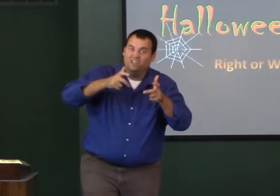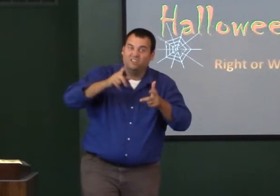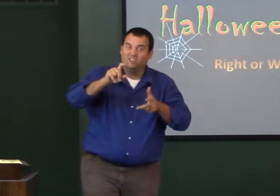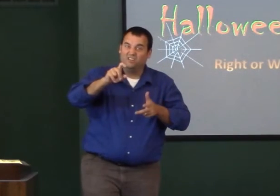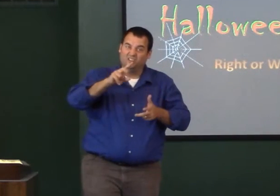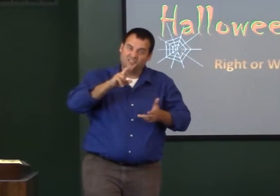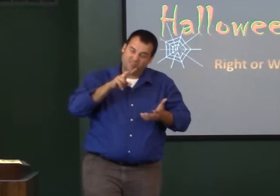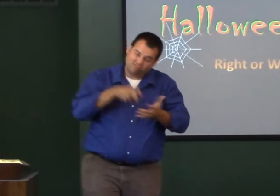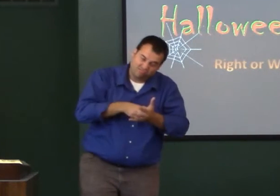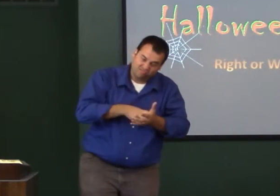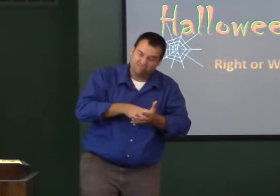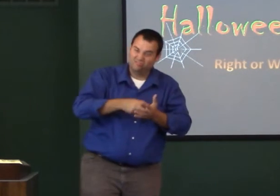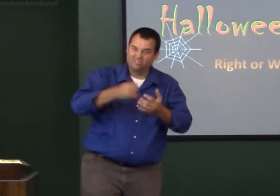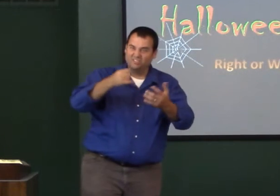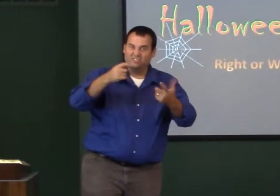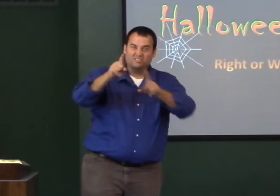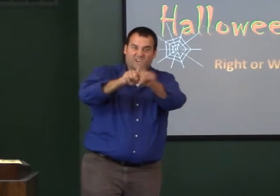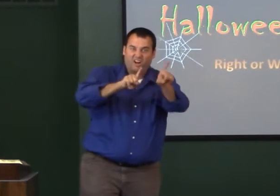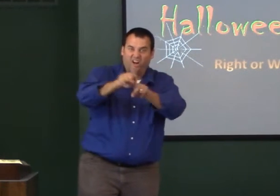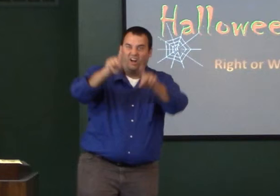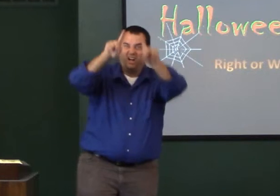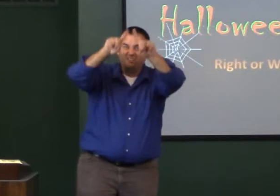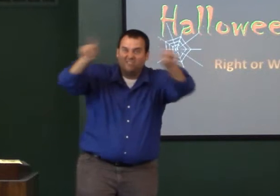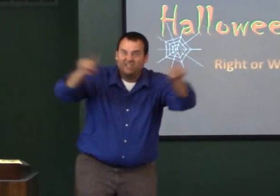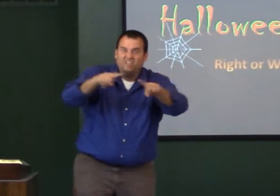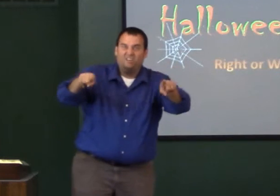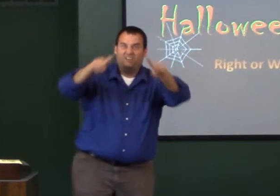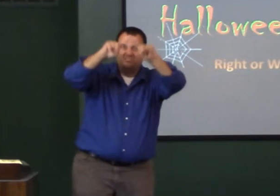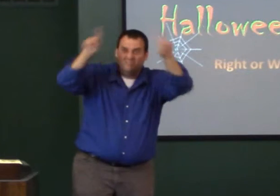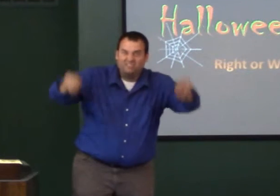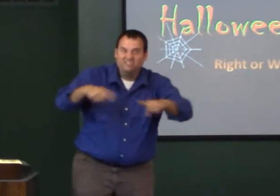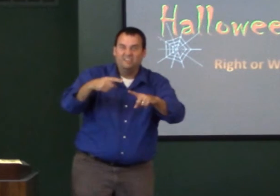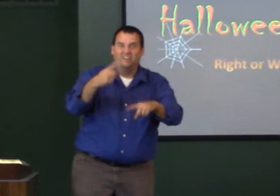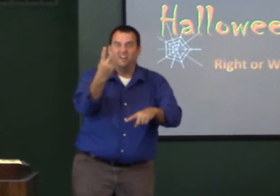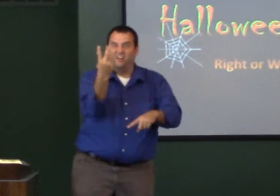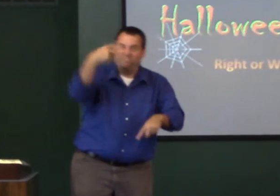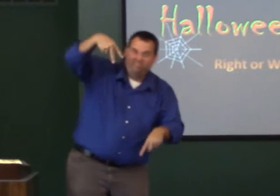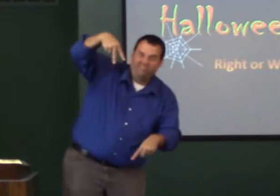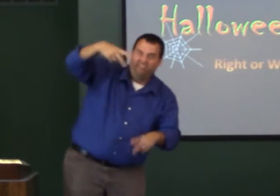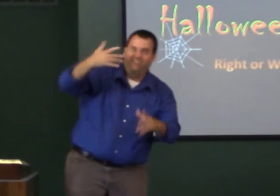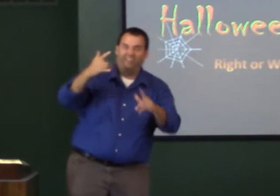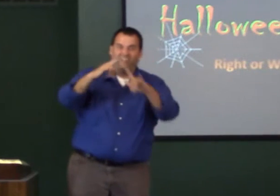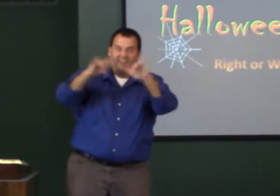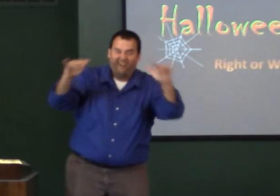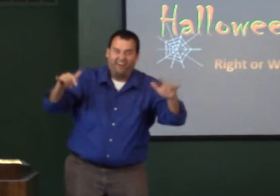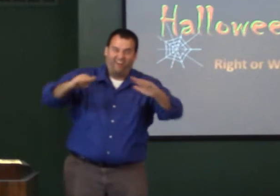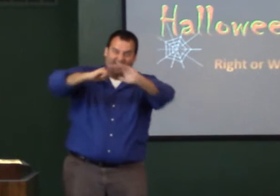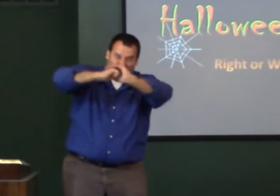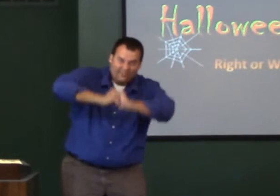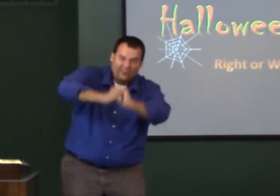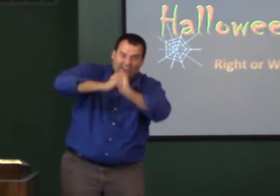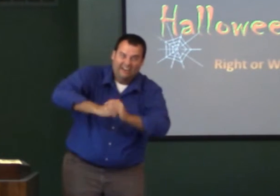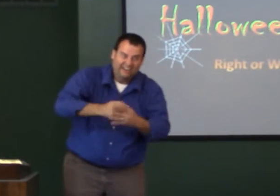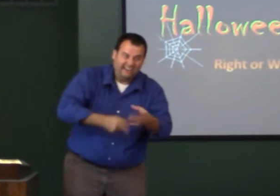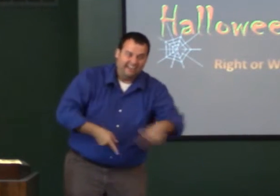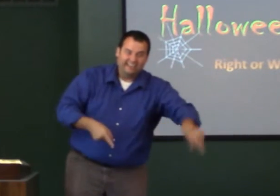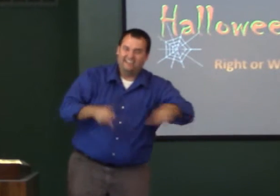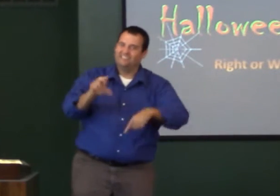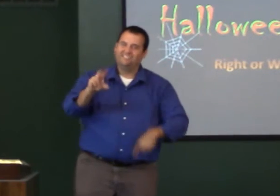the devil, we kneel, you know, to the star or inverted star and worship that.